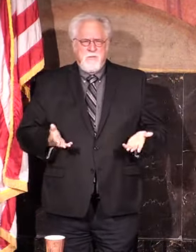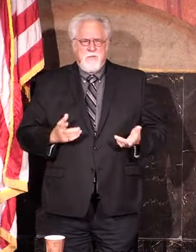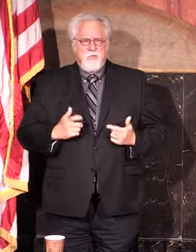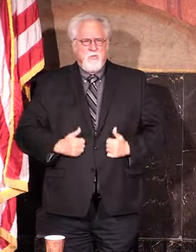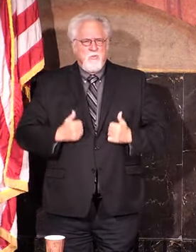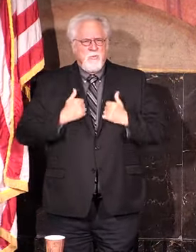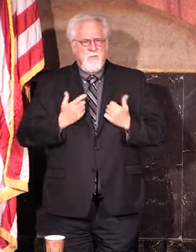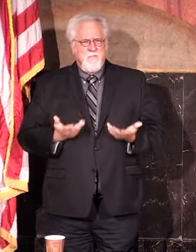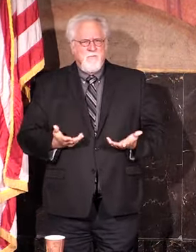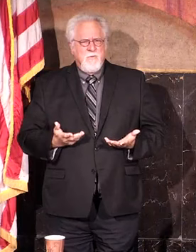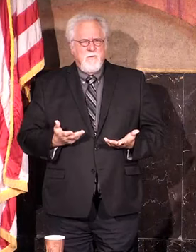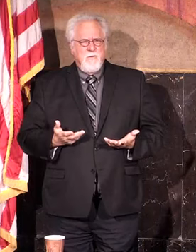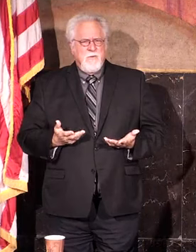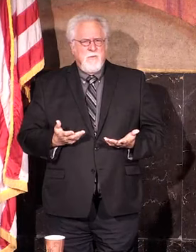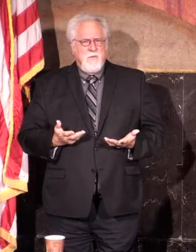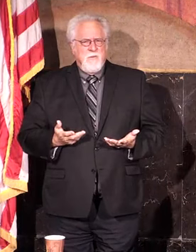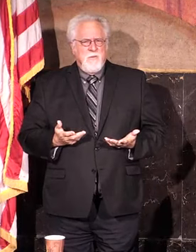live?